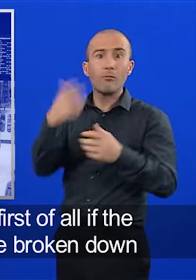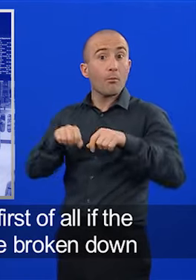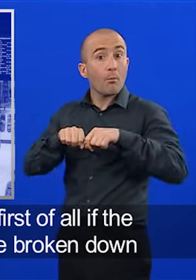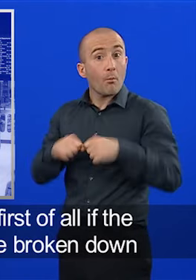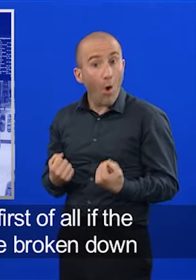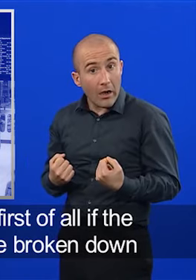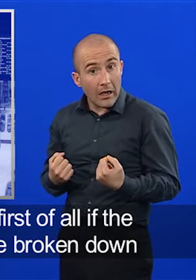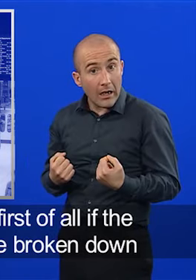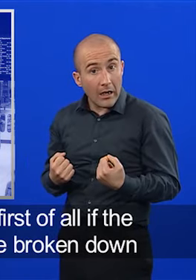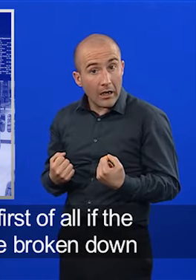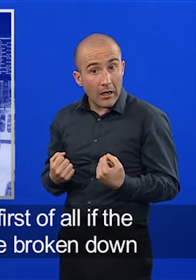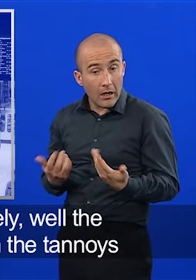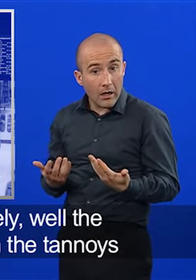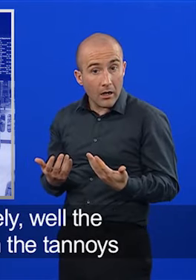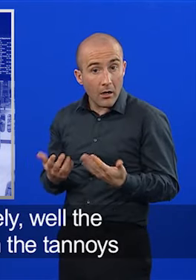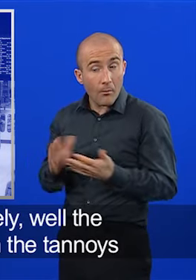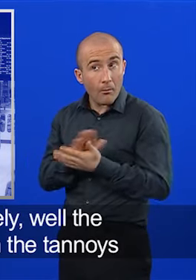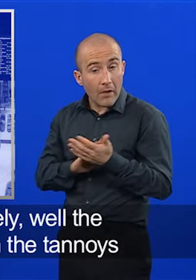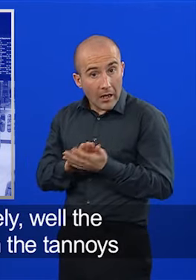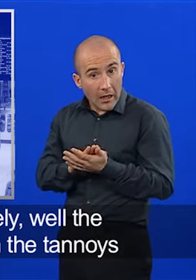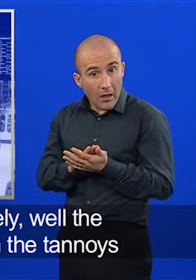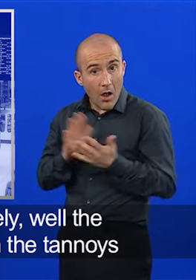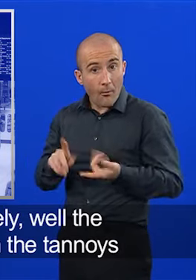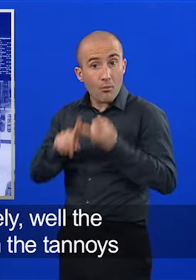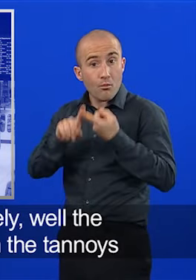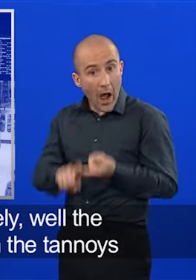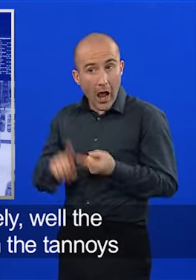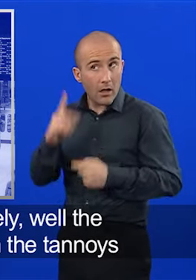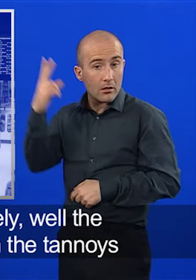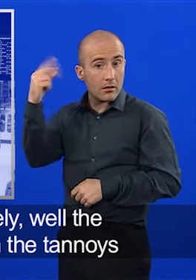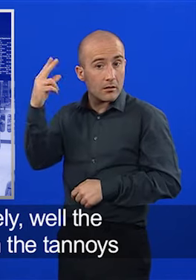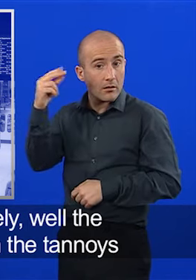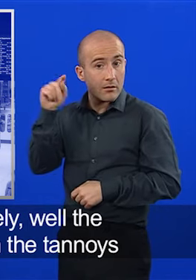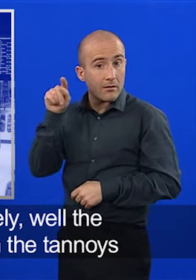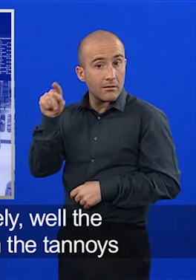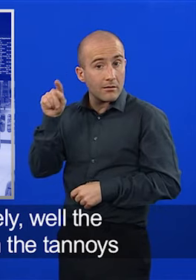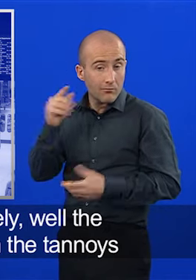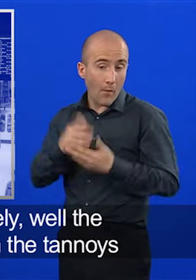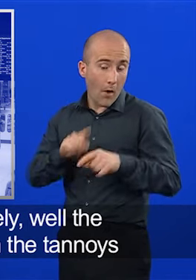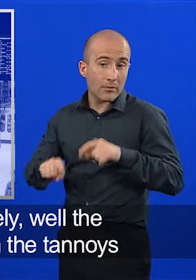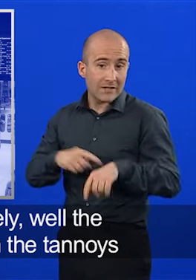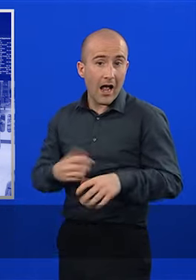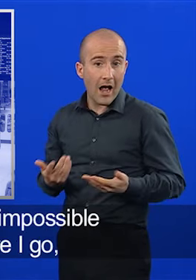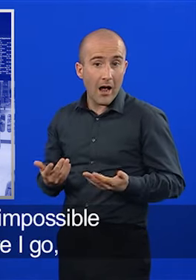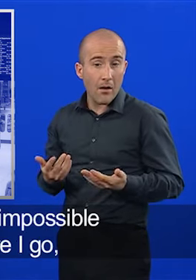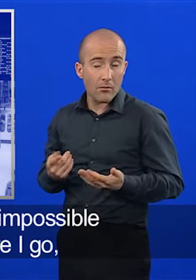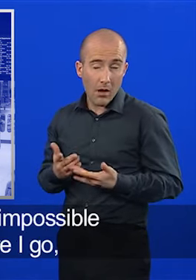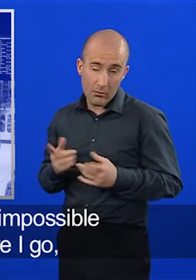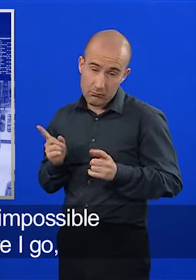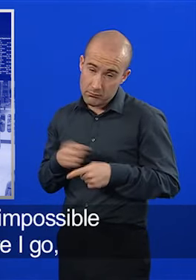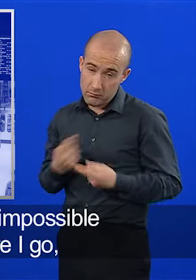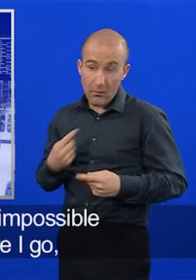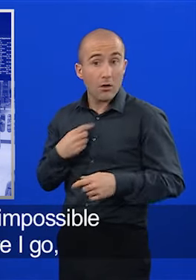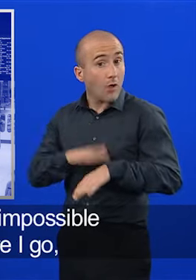monitors themselves are broken down, then you have to rely solely, majority of the time, on tannoys, and